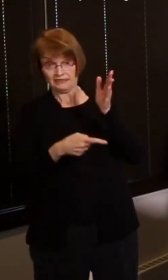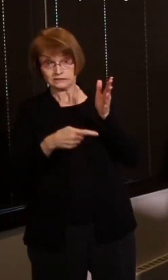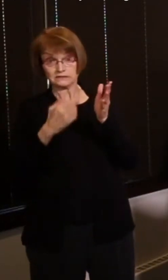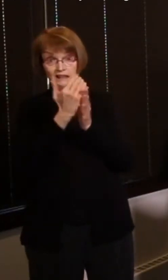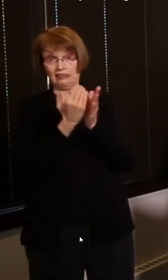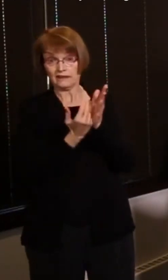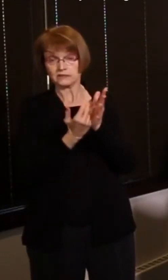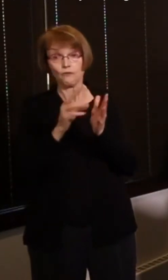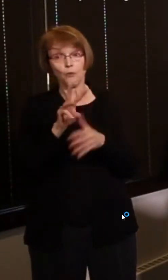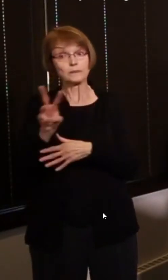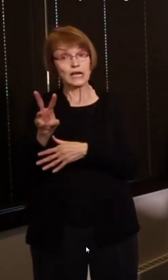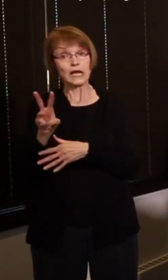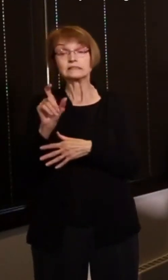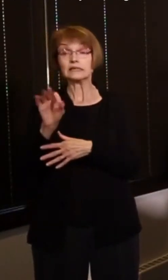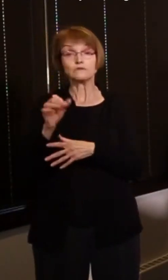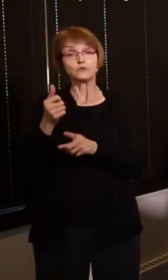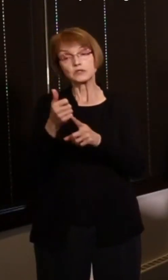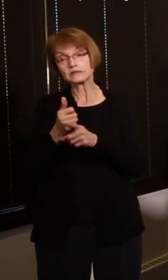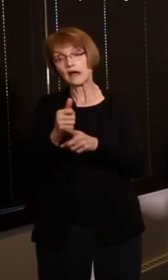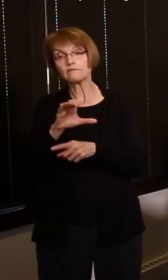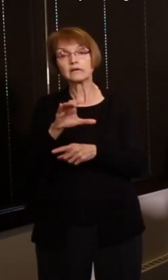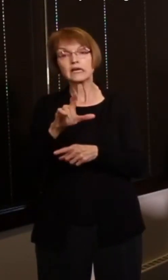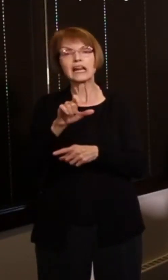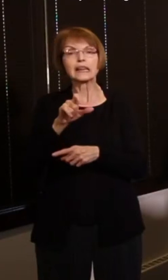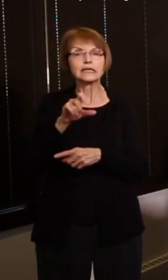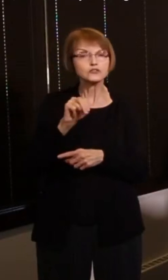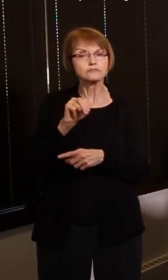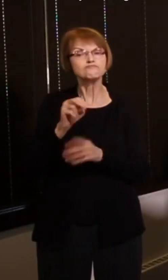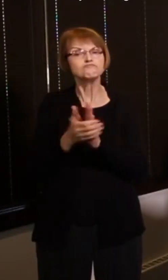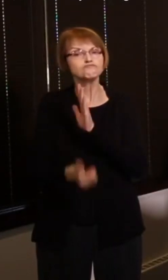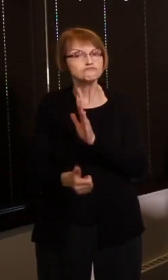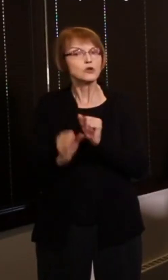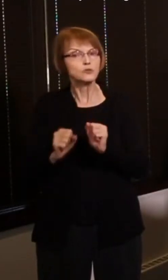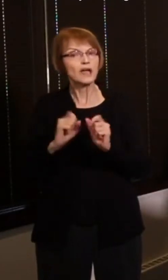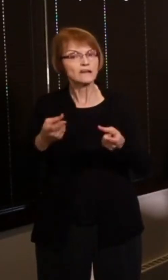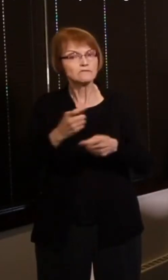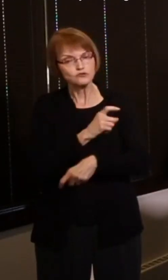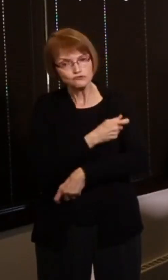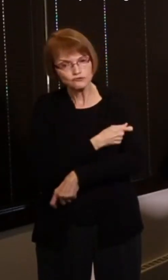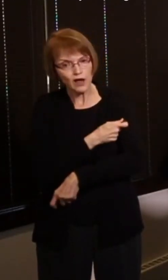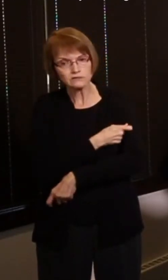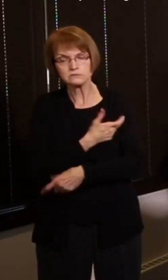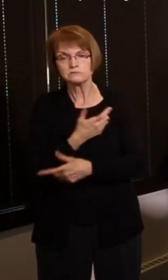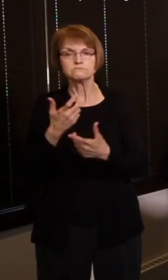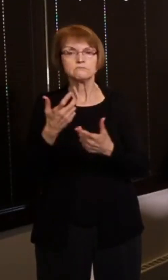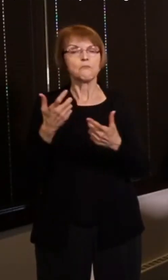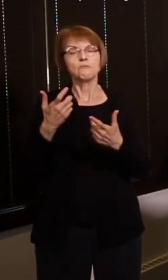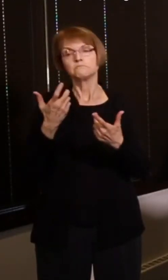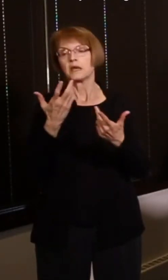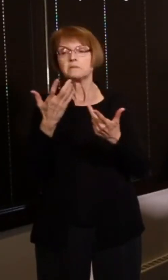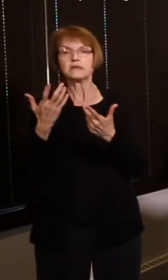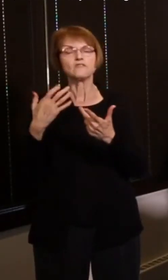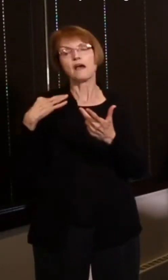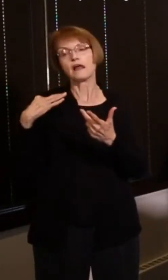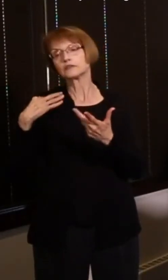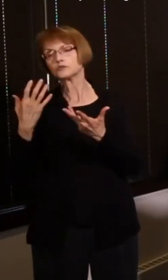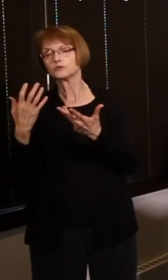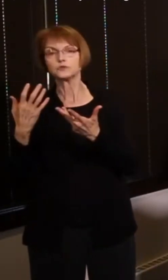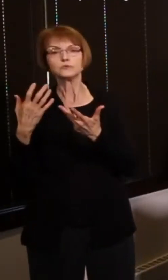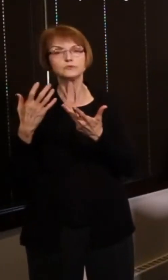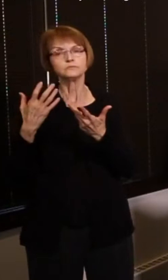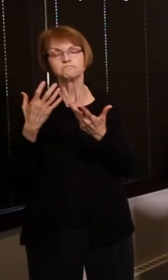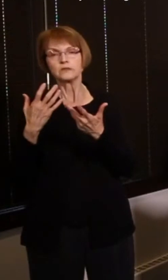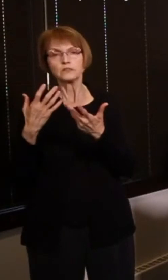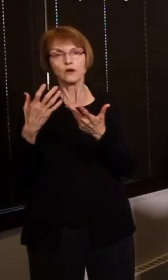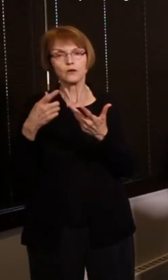you're a clinician or just want to volunteer for things like directing people or helping out with